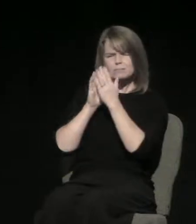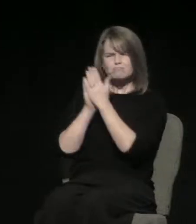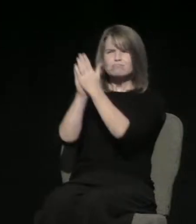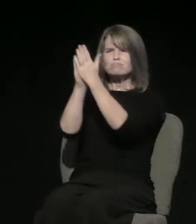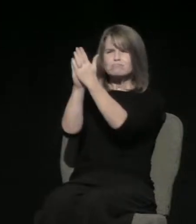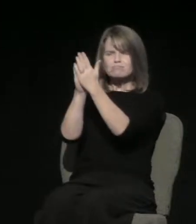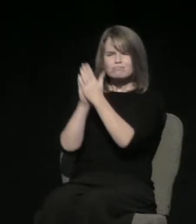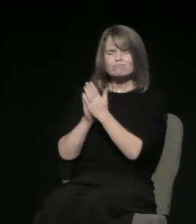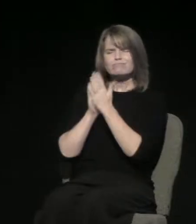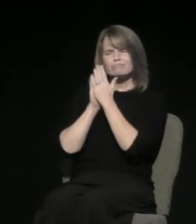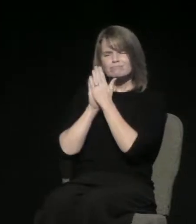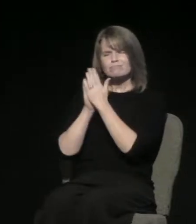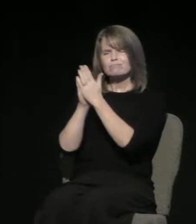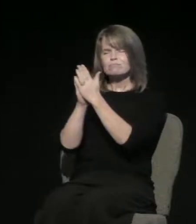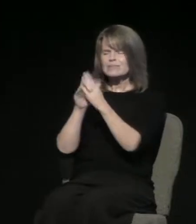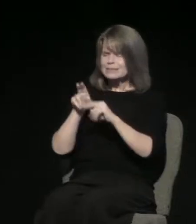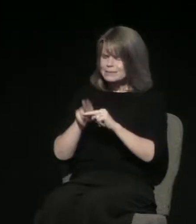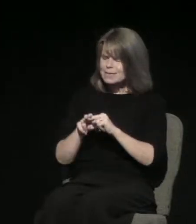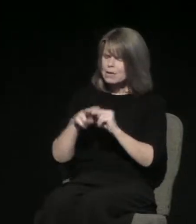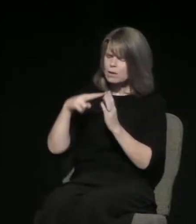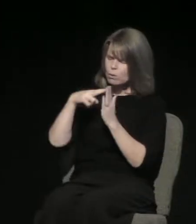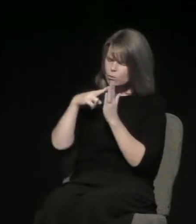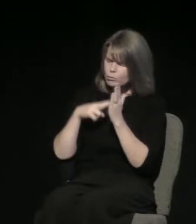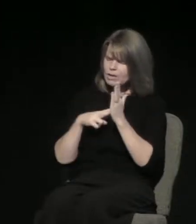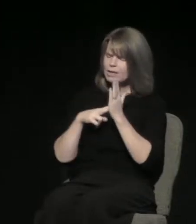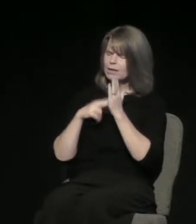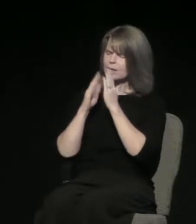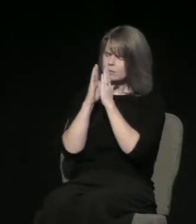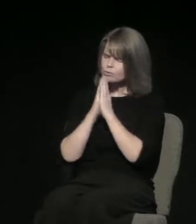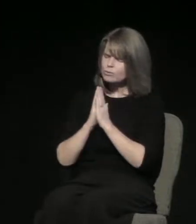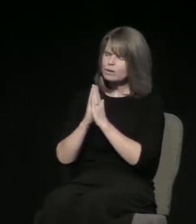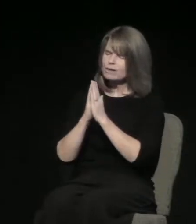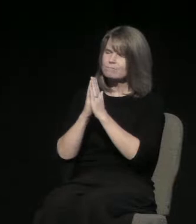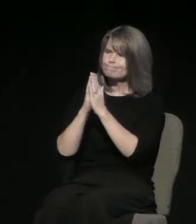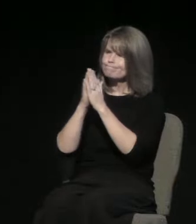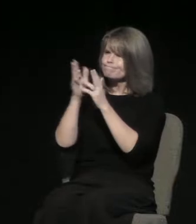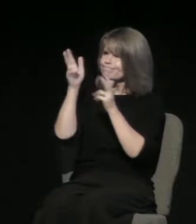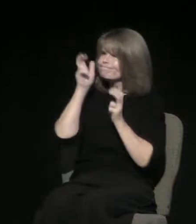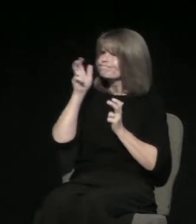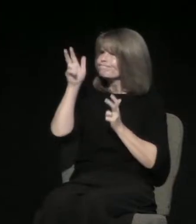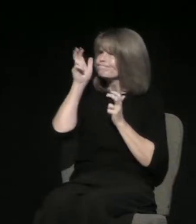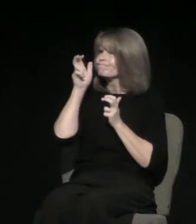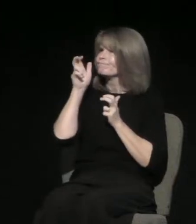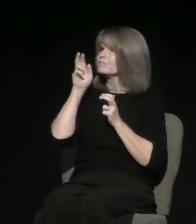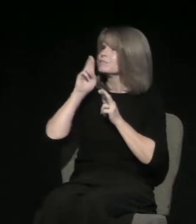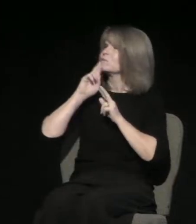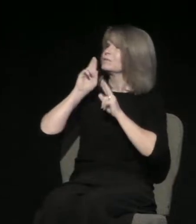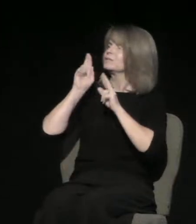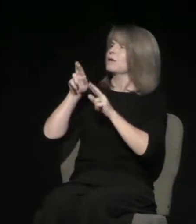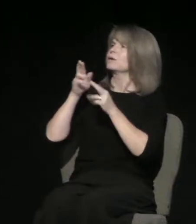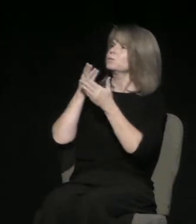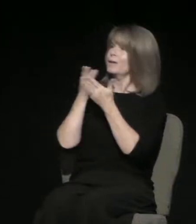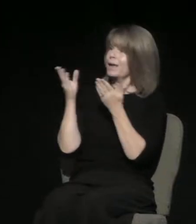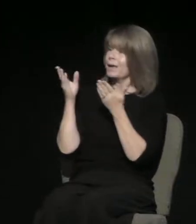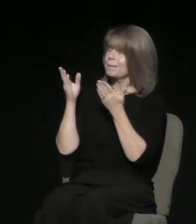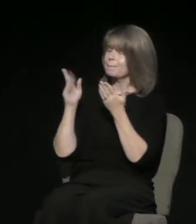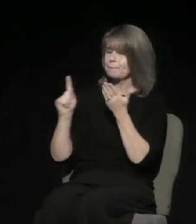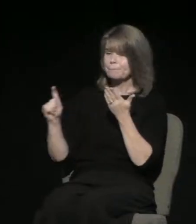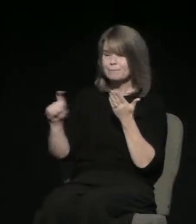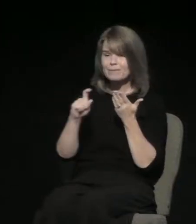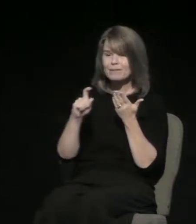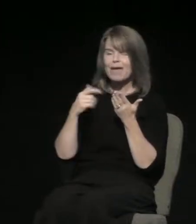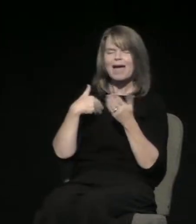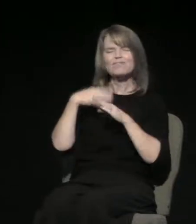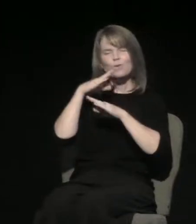Where you sit down And you read And you pray And you listen And you respond You have You